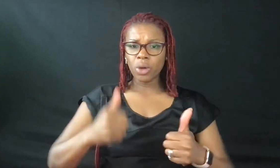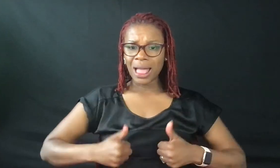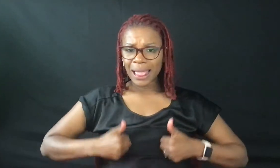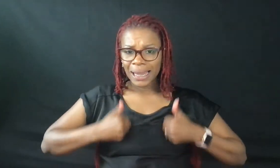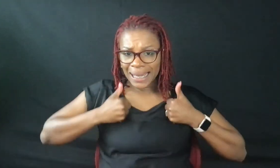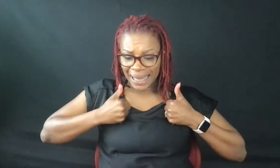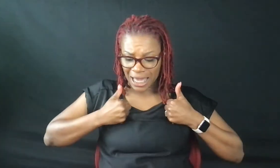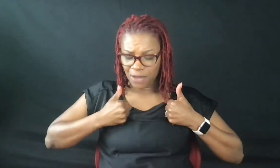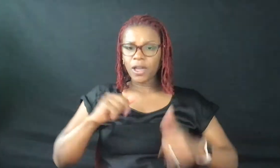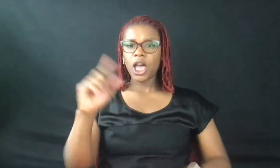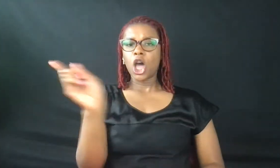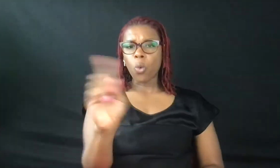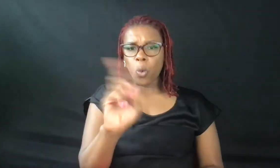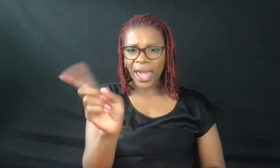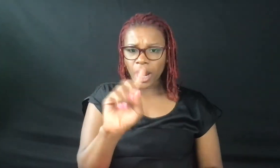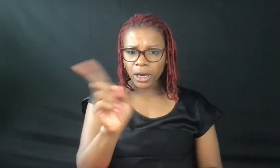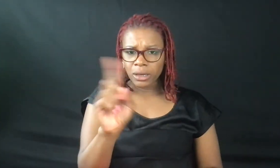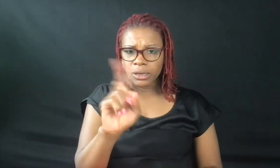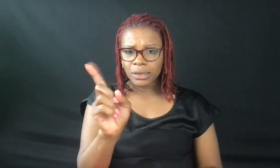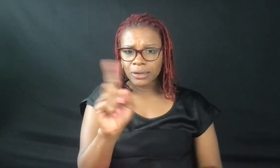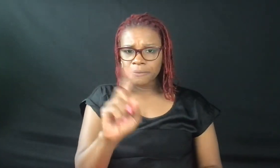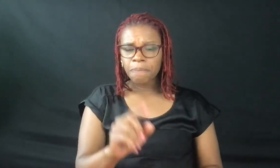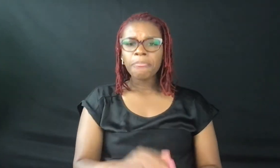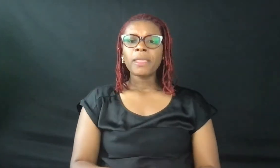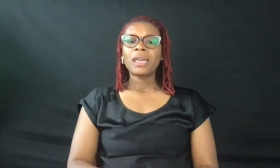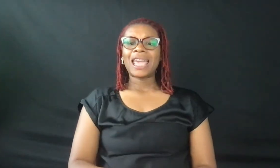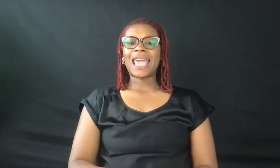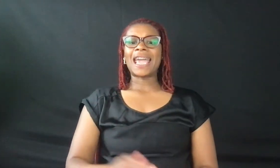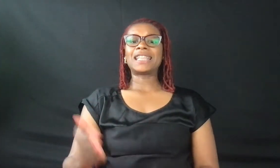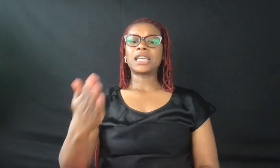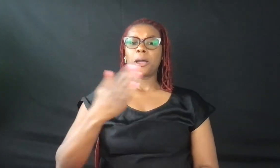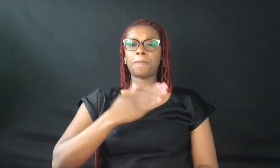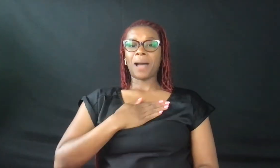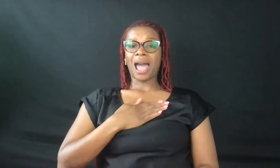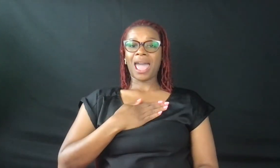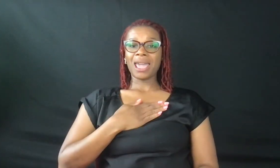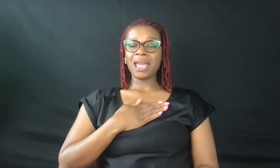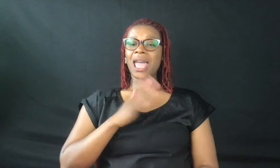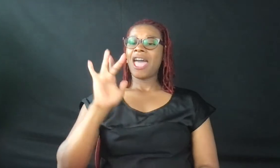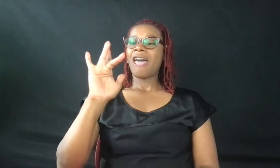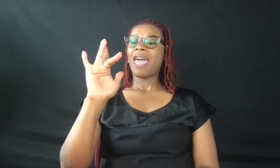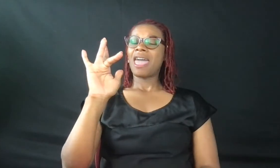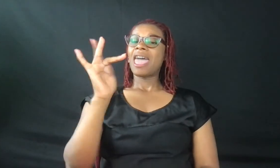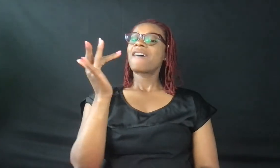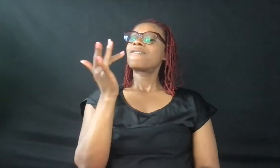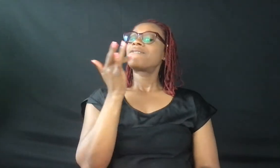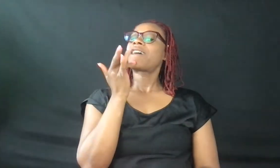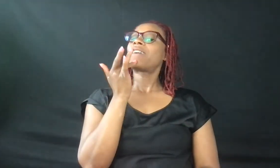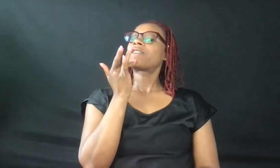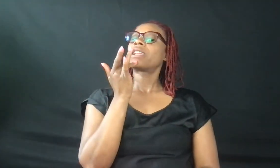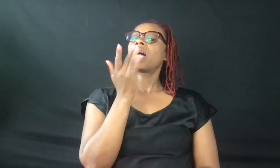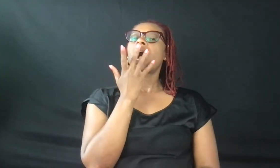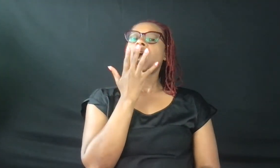You live where? And my favorite